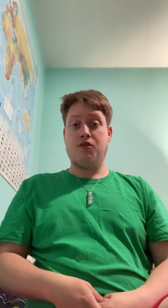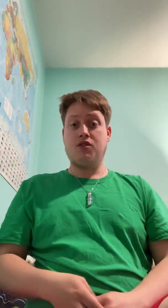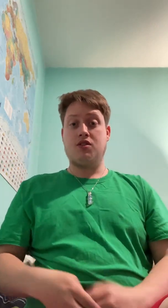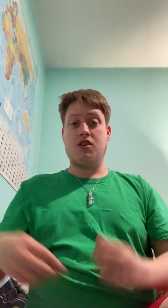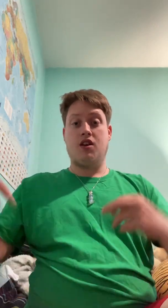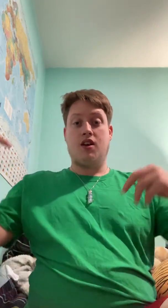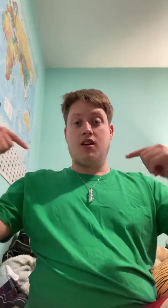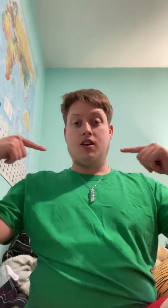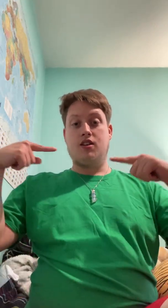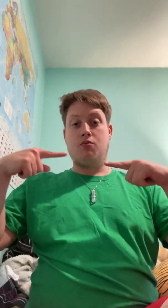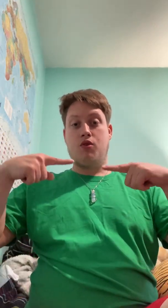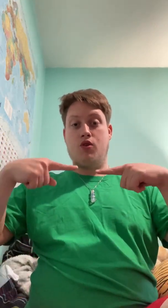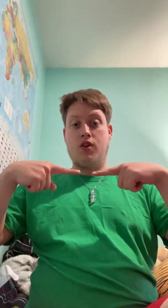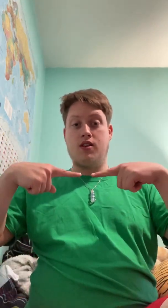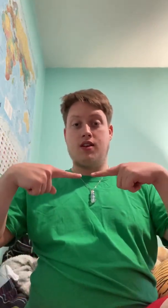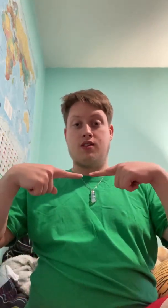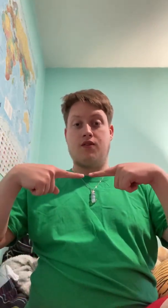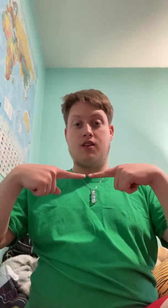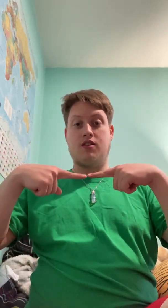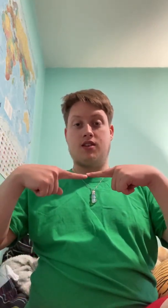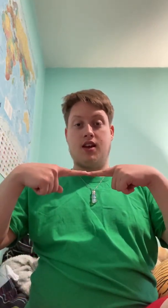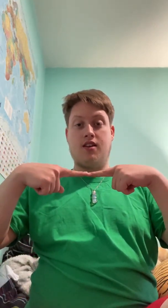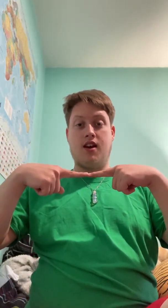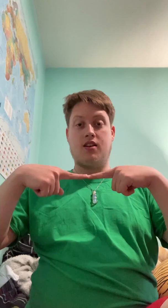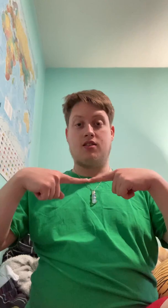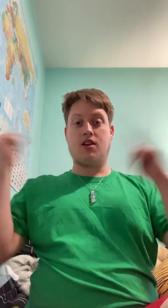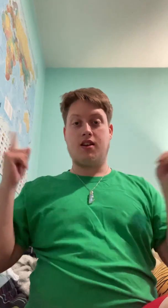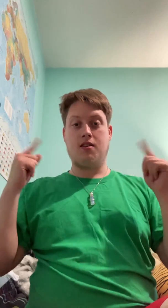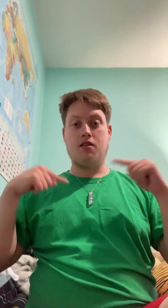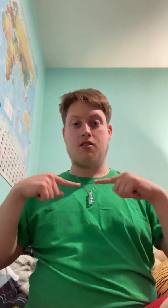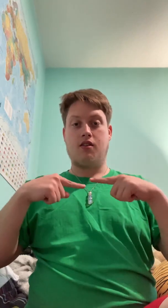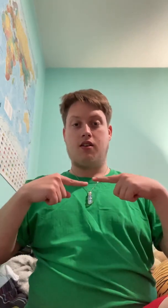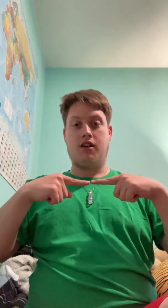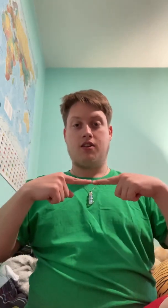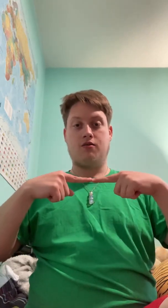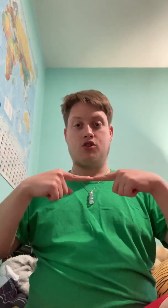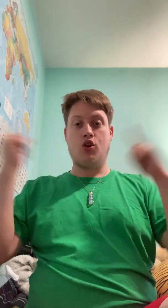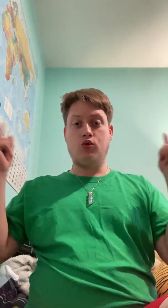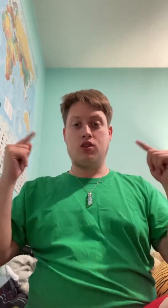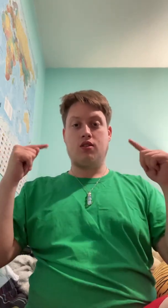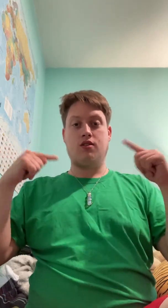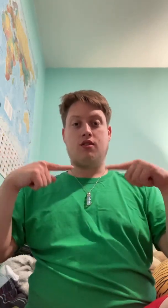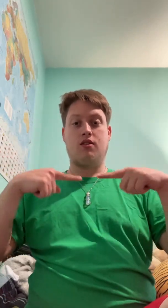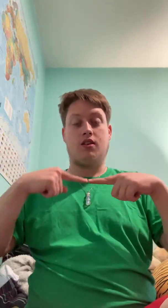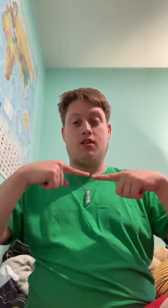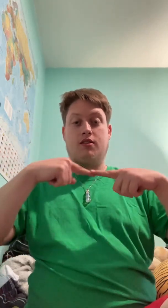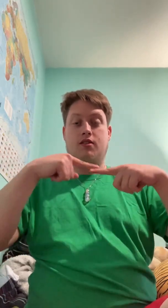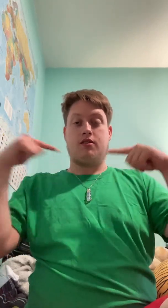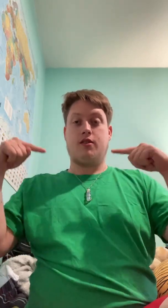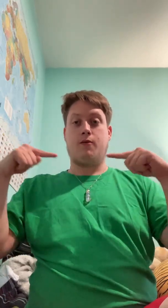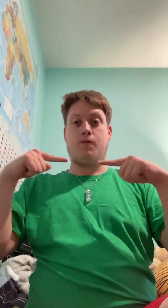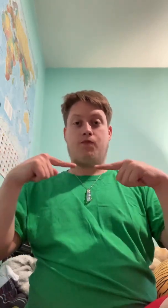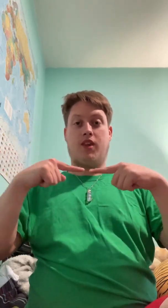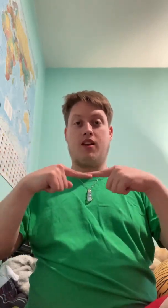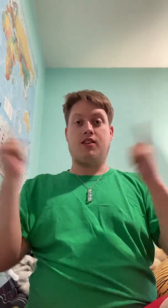Different is you put your index fingers together and then suddenly like jolt. So